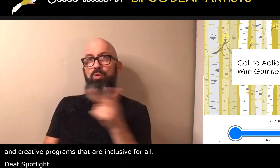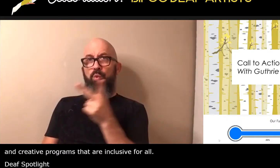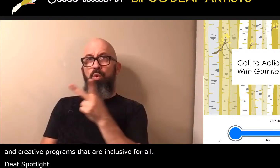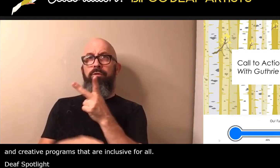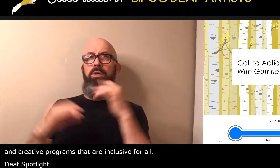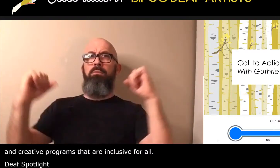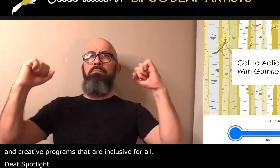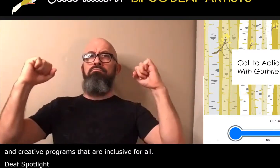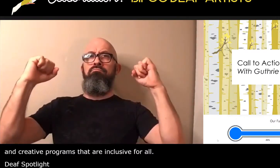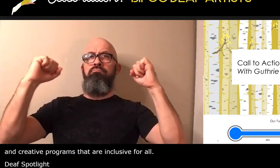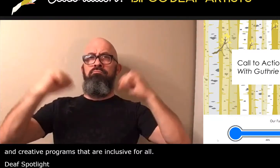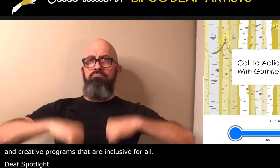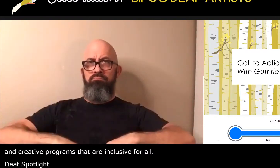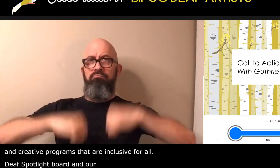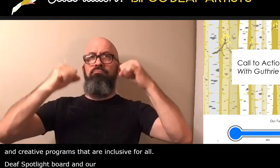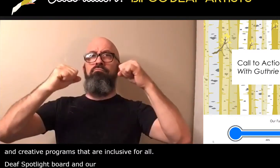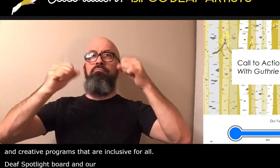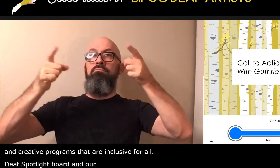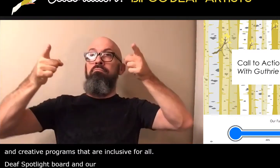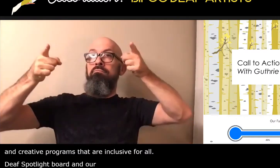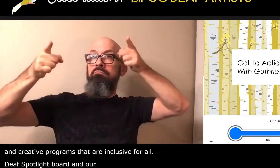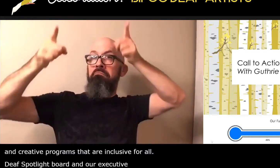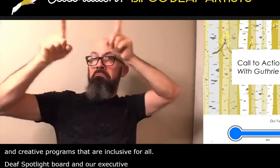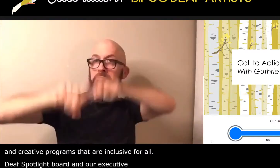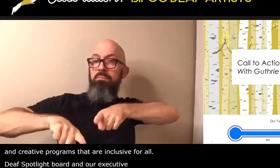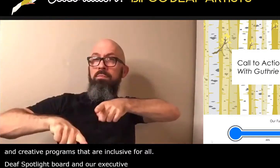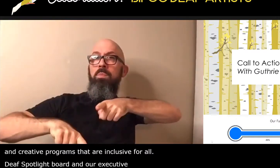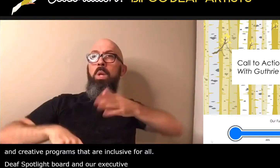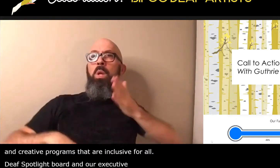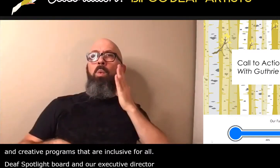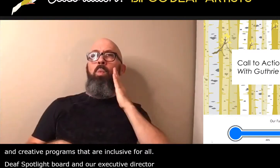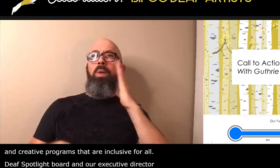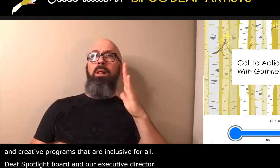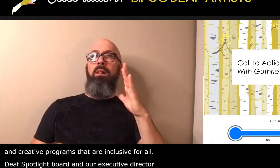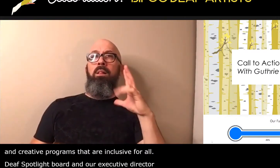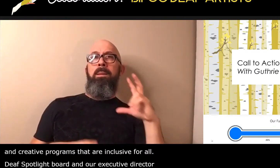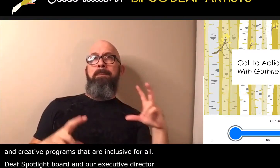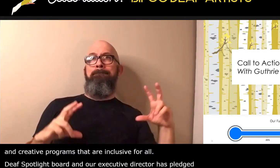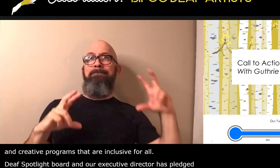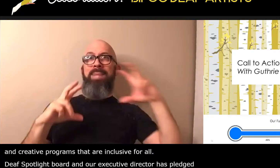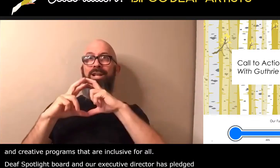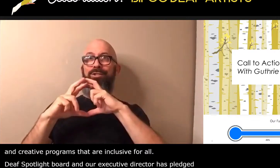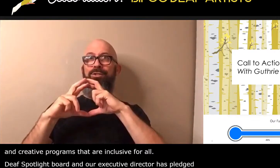and our executive director has pledged to match